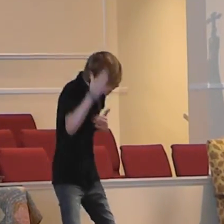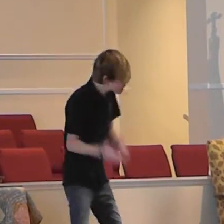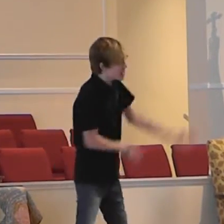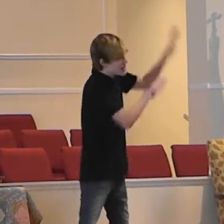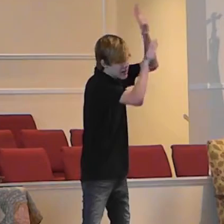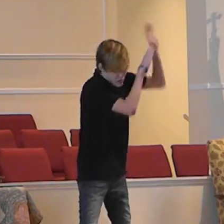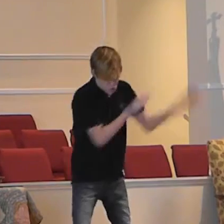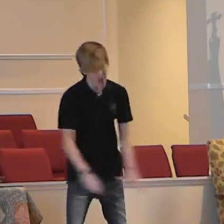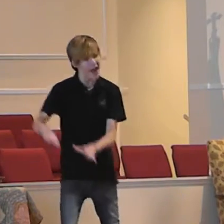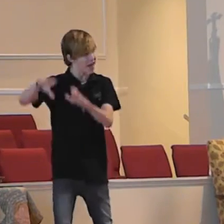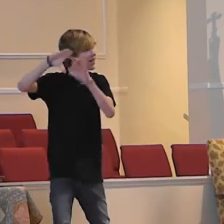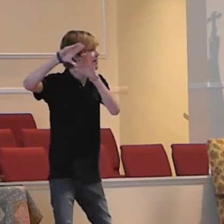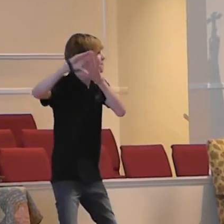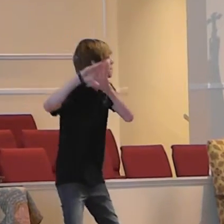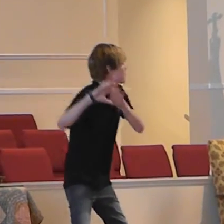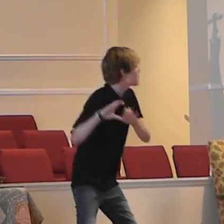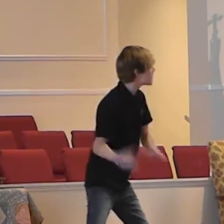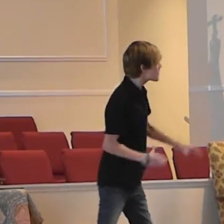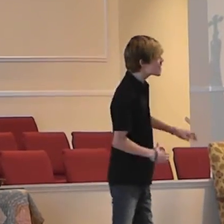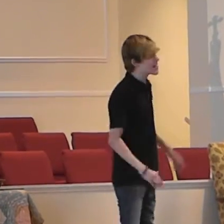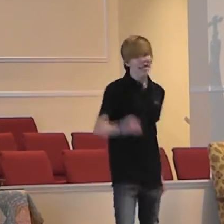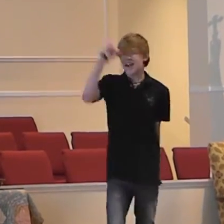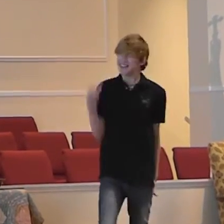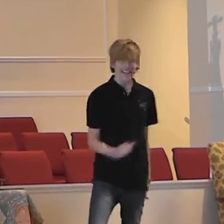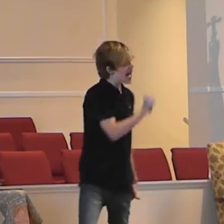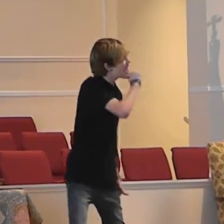anyway But